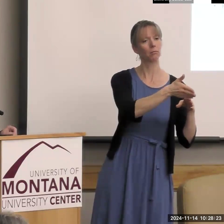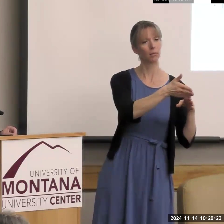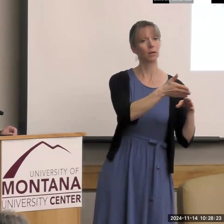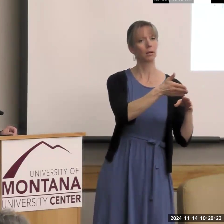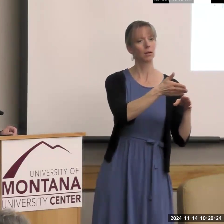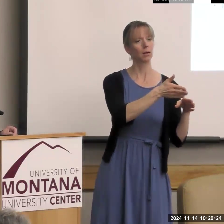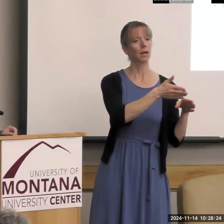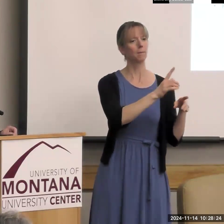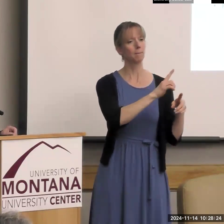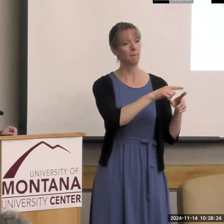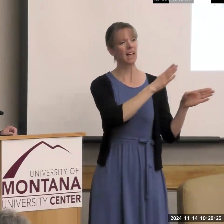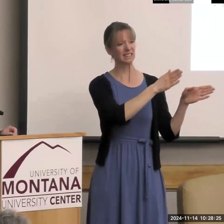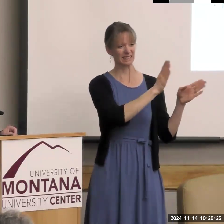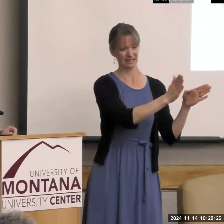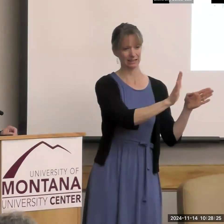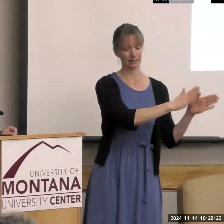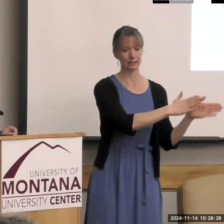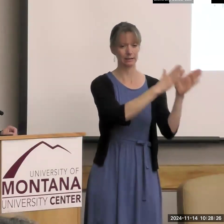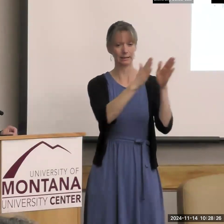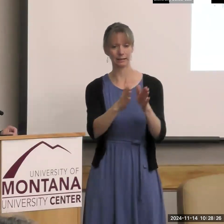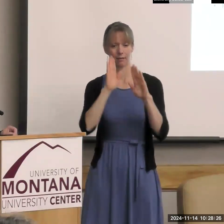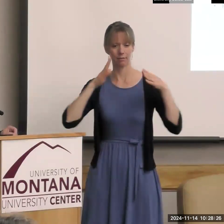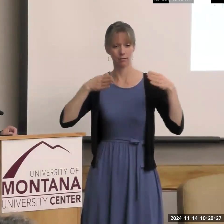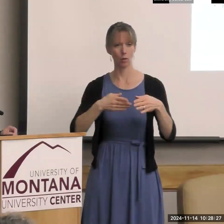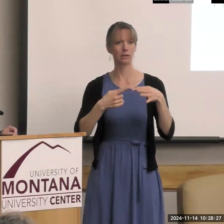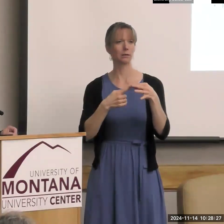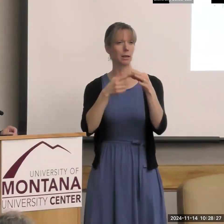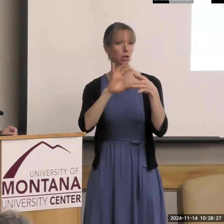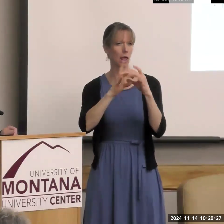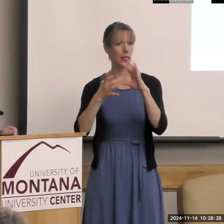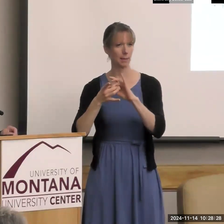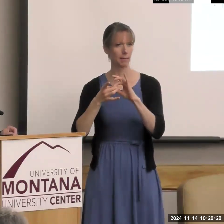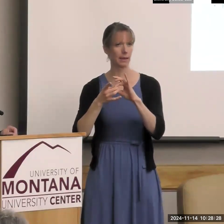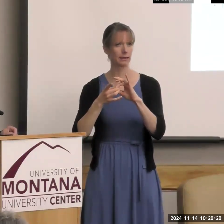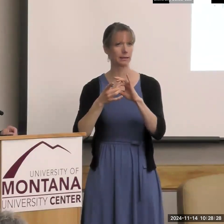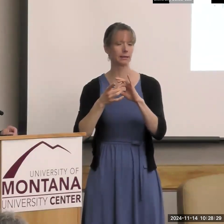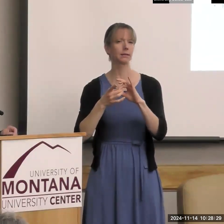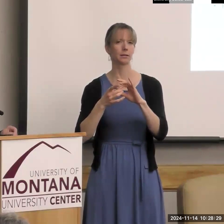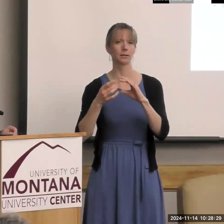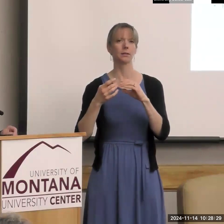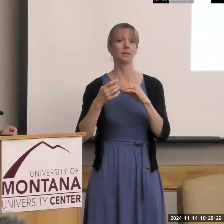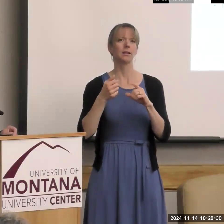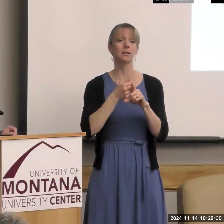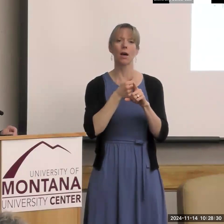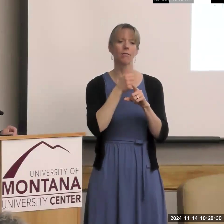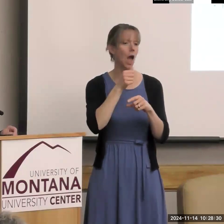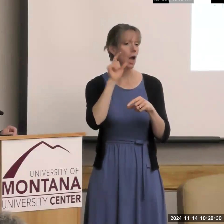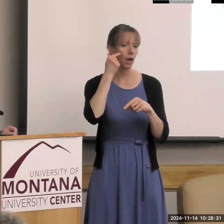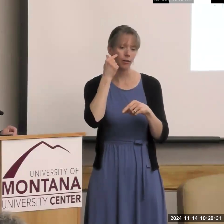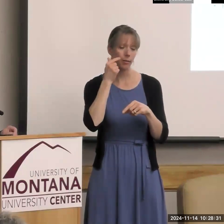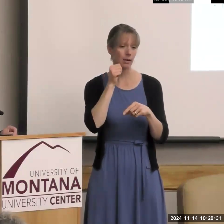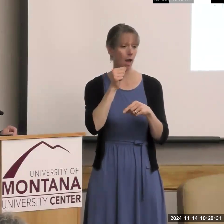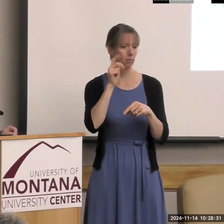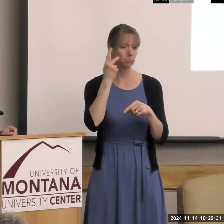is. But yeah, putting on the Special Olympics hat. It's a non-governmental, nonprofit international organization.